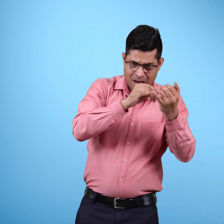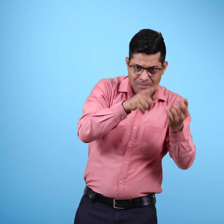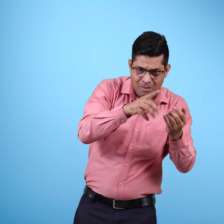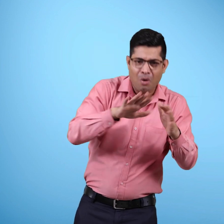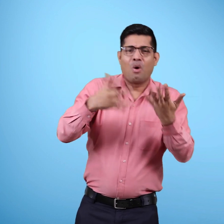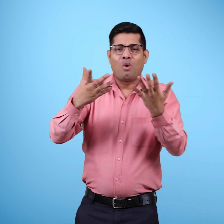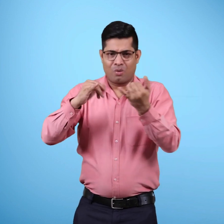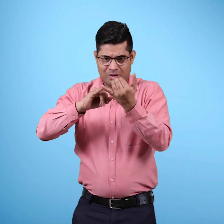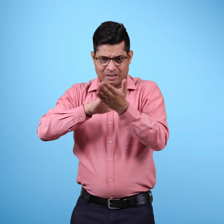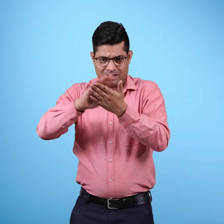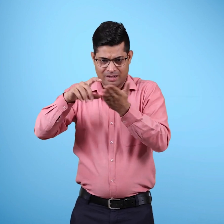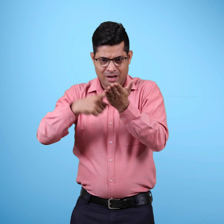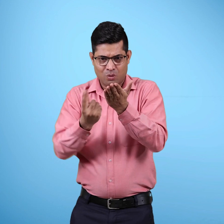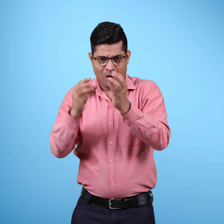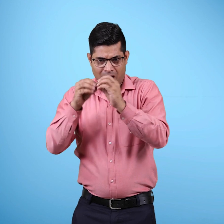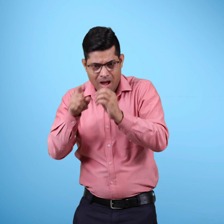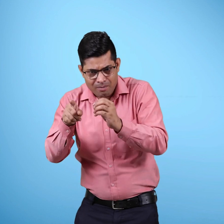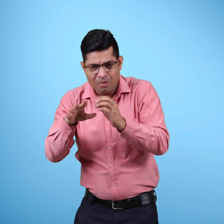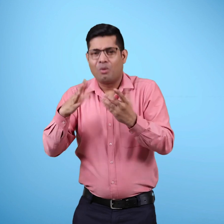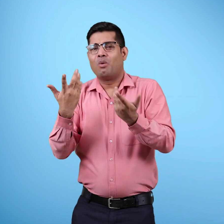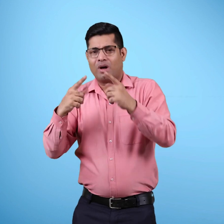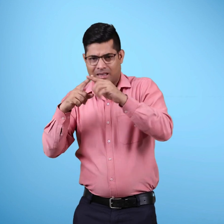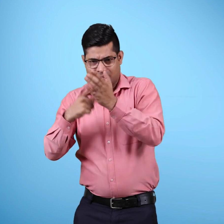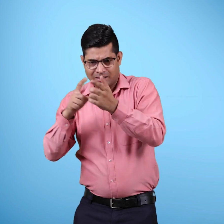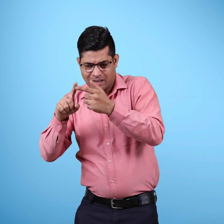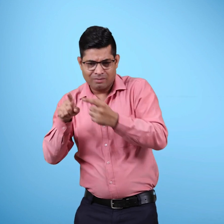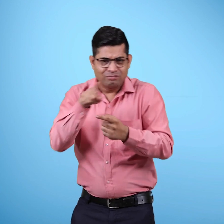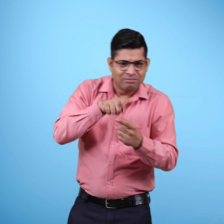How are these different from a herb, a shrub, or a tree?